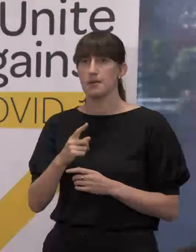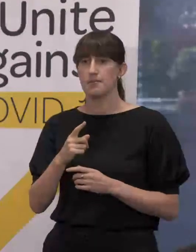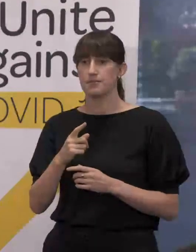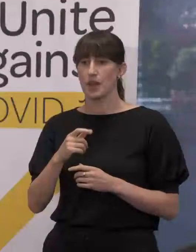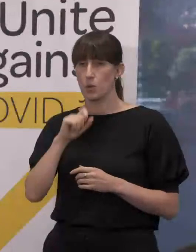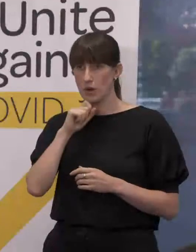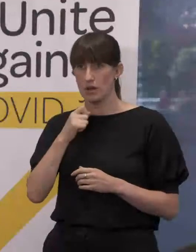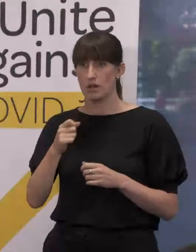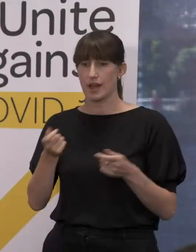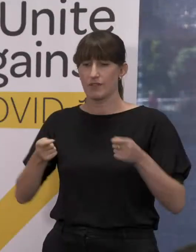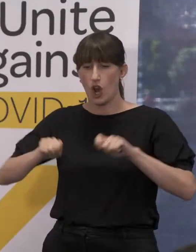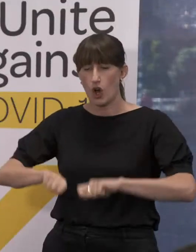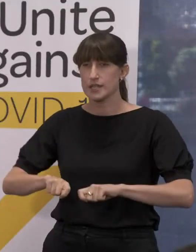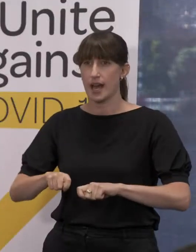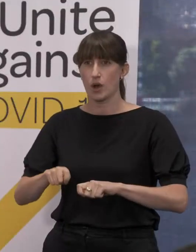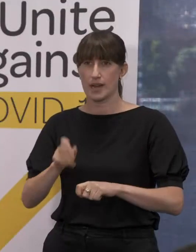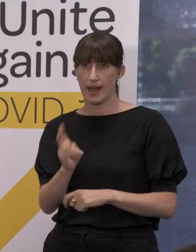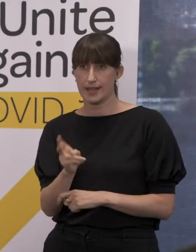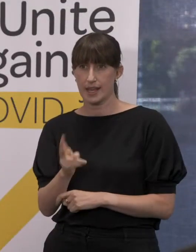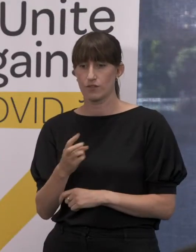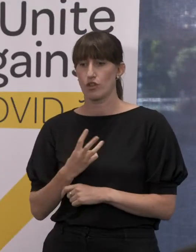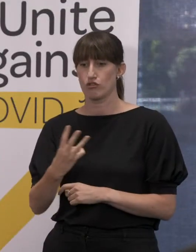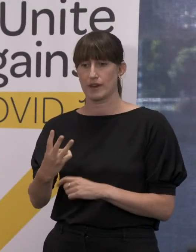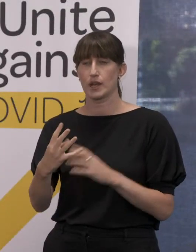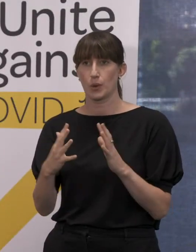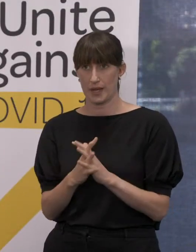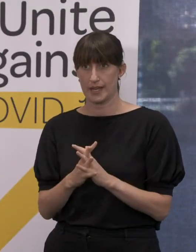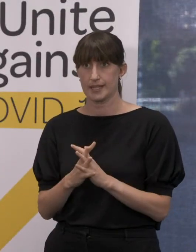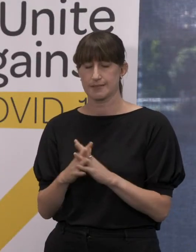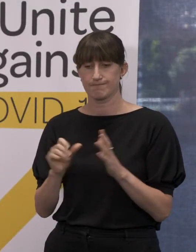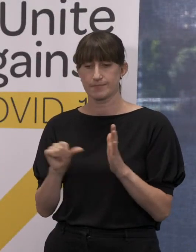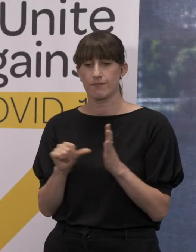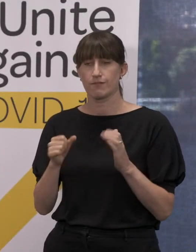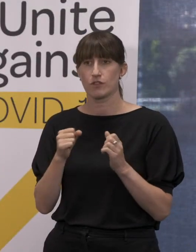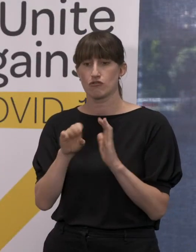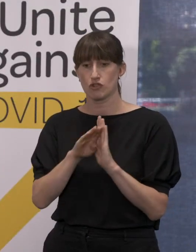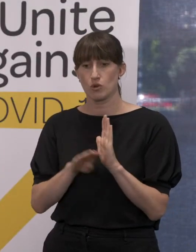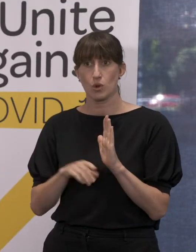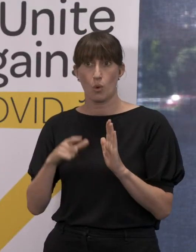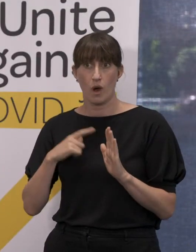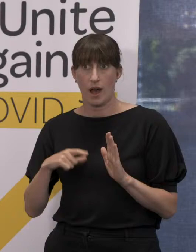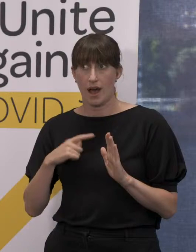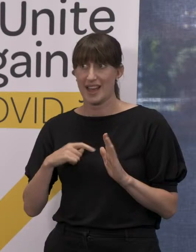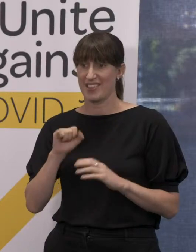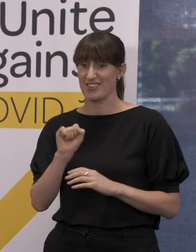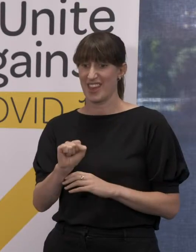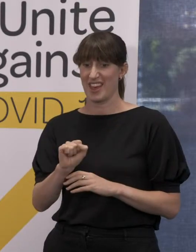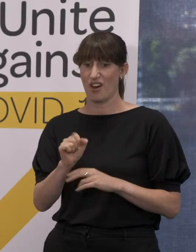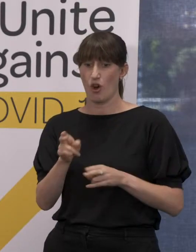on movement, the equivalent of a lockdown for a 3-week period, because their intensive care units were overwhelmed.